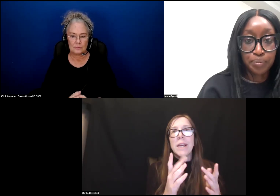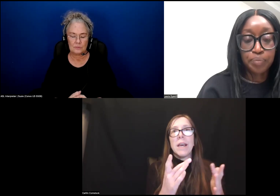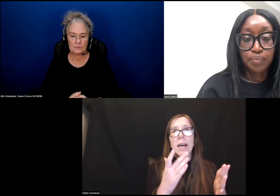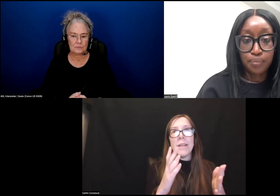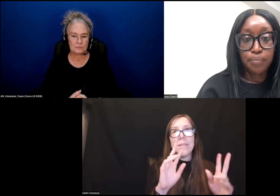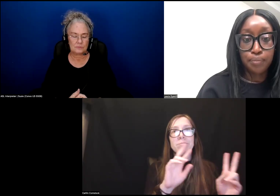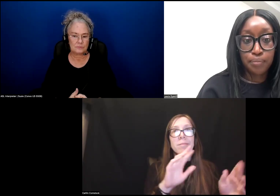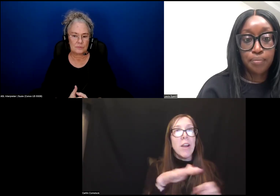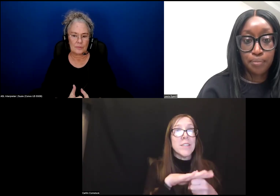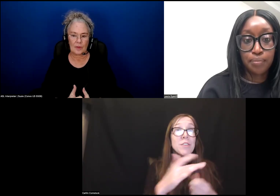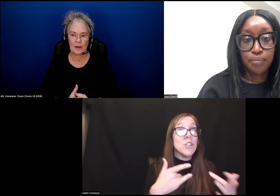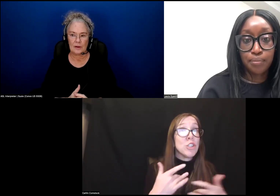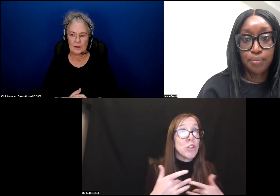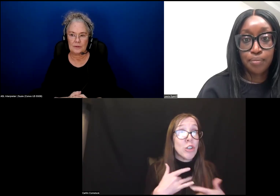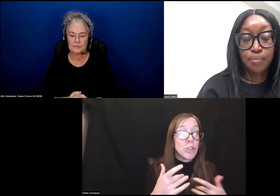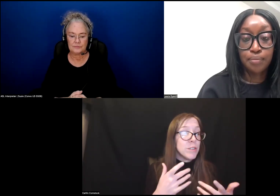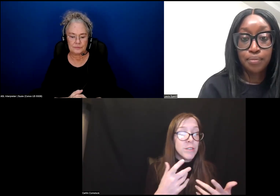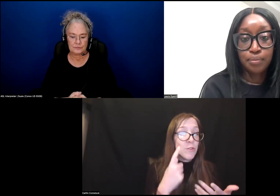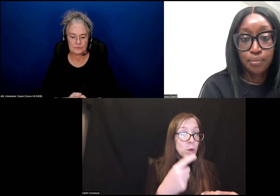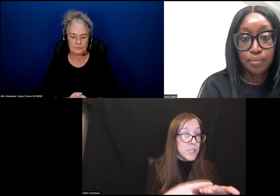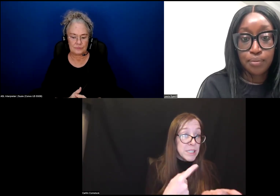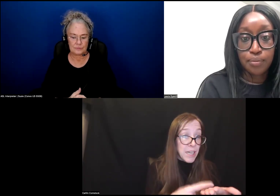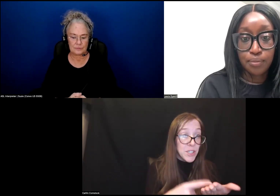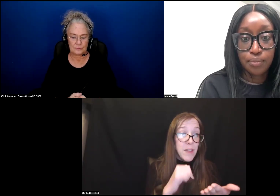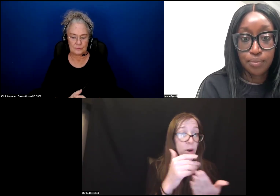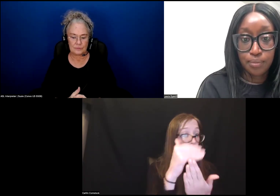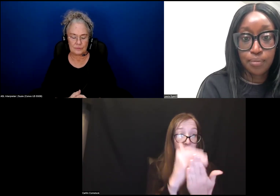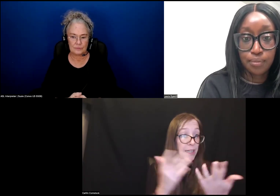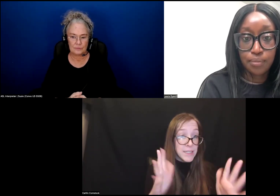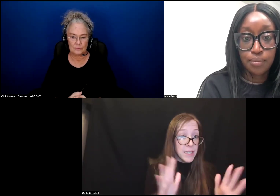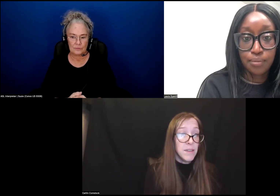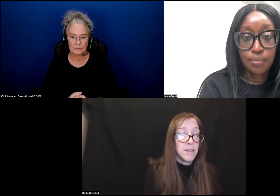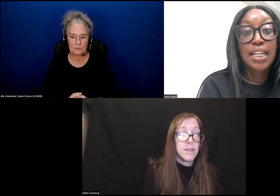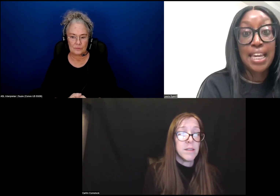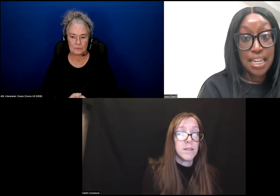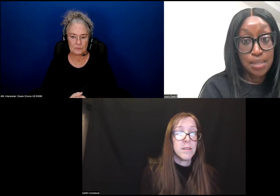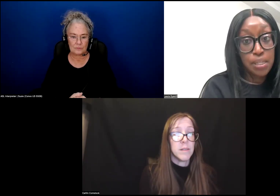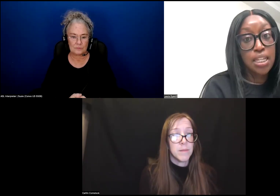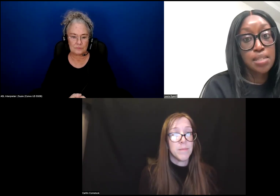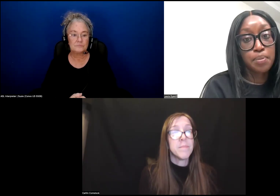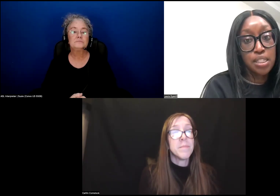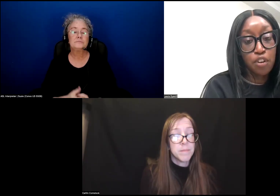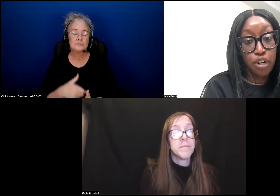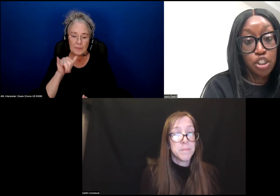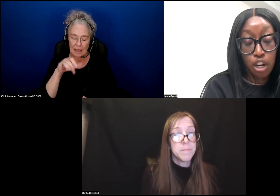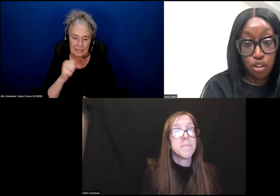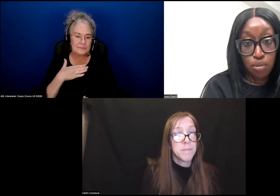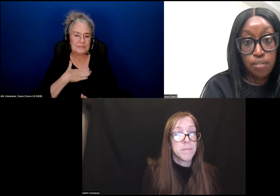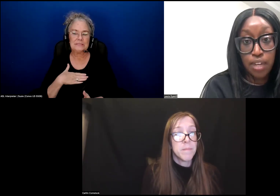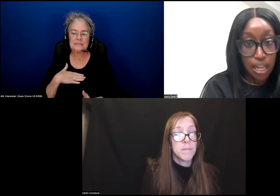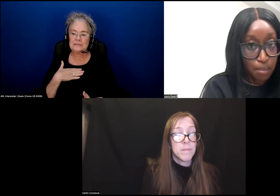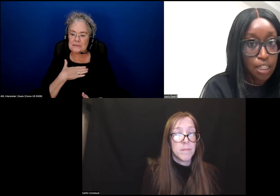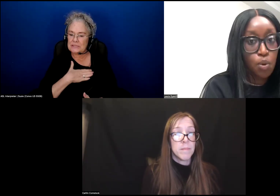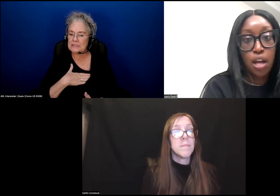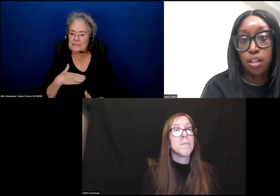or areas of concern for discussion that were not already listed? Yes, please. Please feel free to share